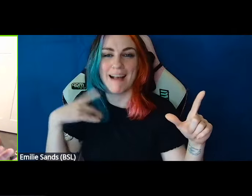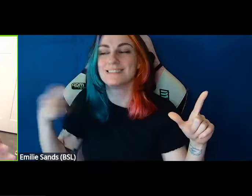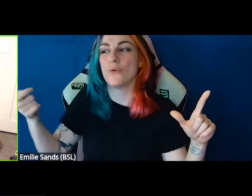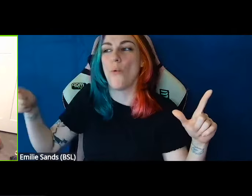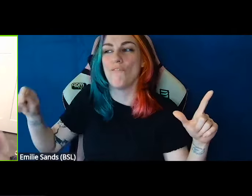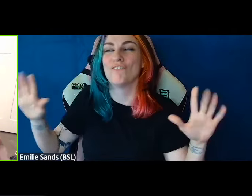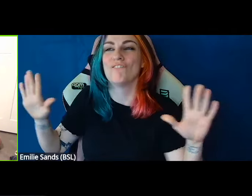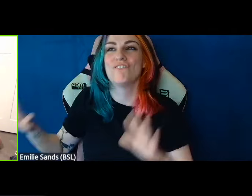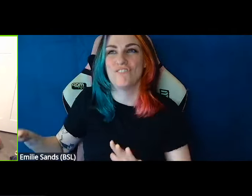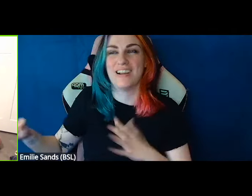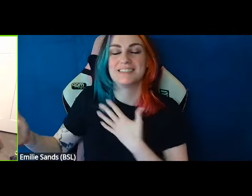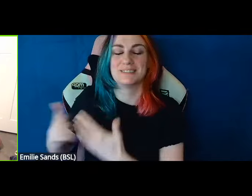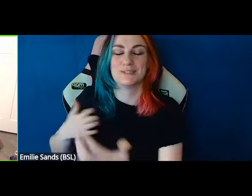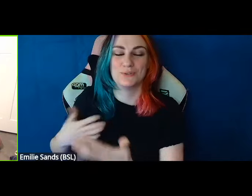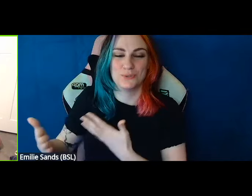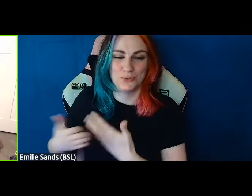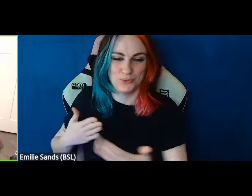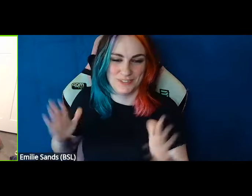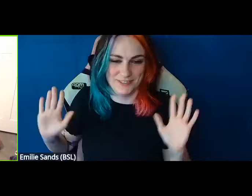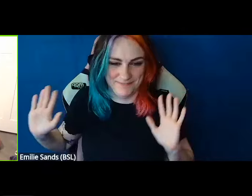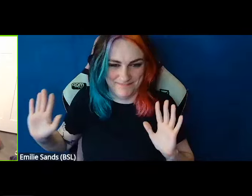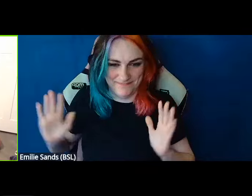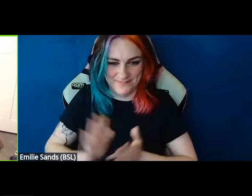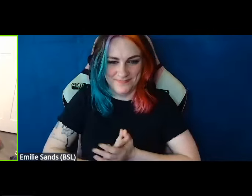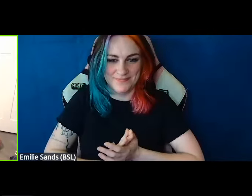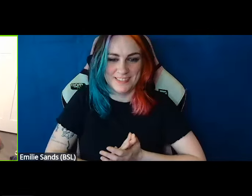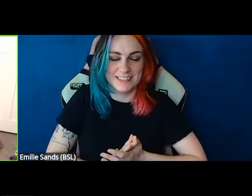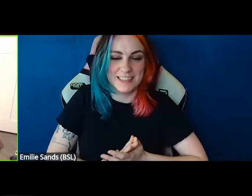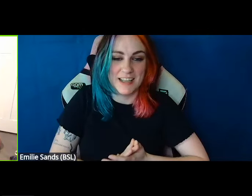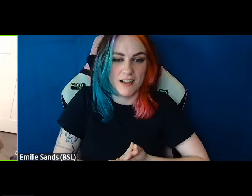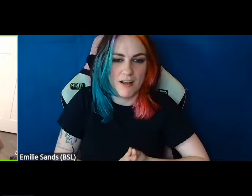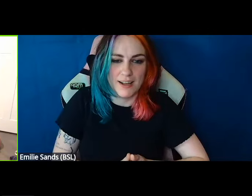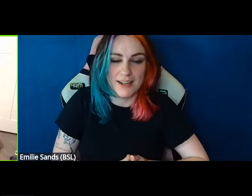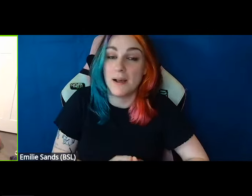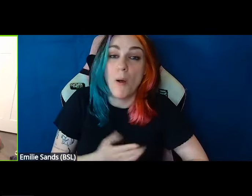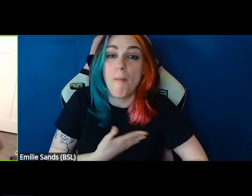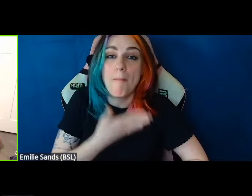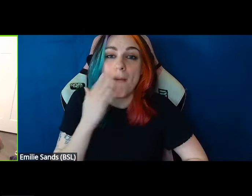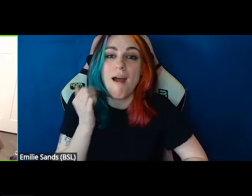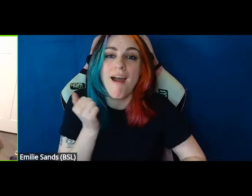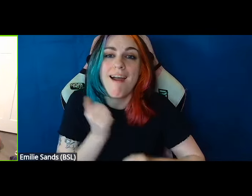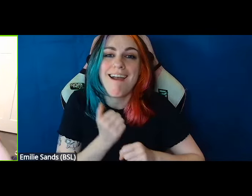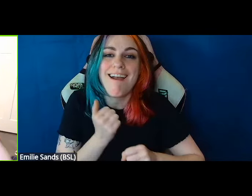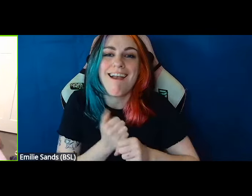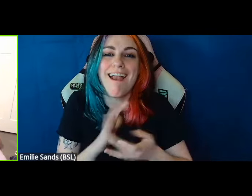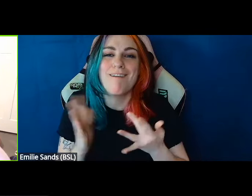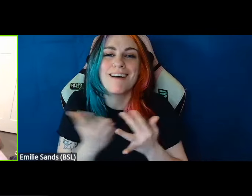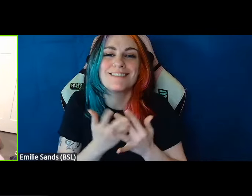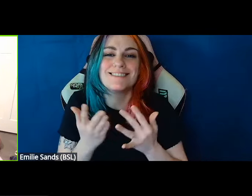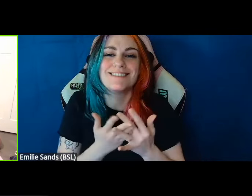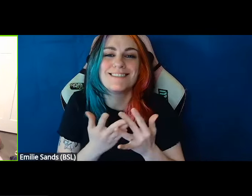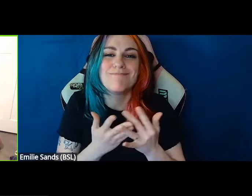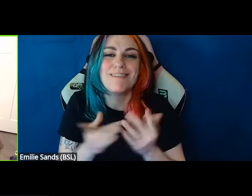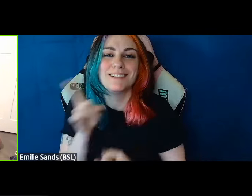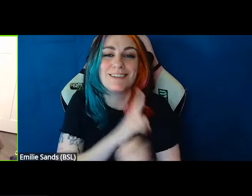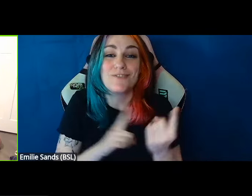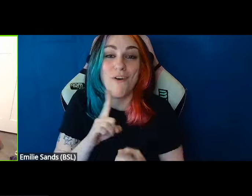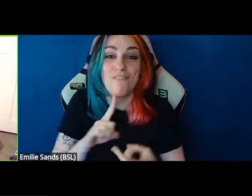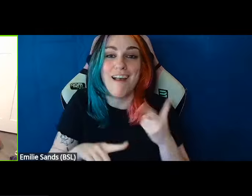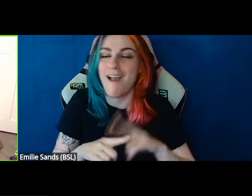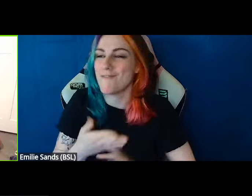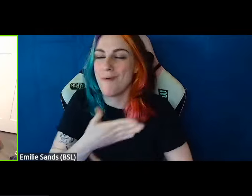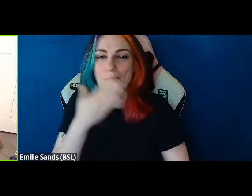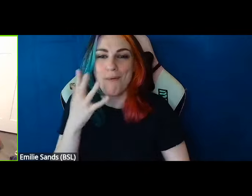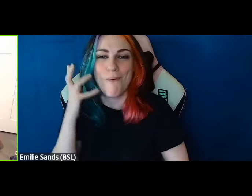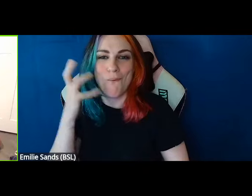There we go. Look, it's not a game accessibility conference until I have an audio issue in the live stream. There we